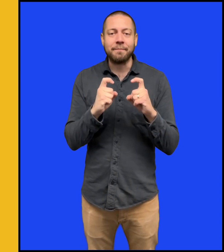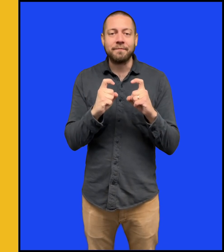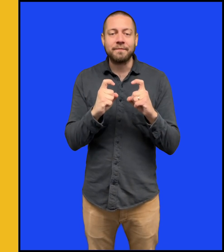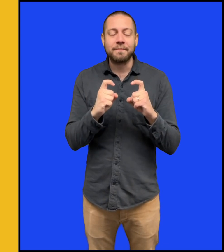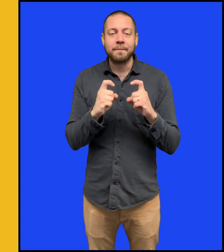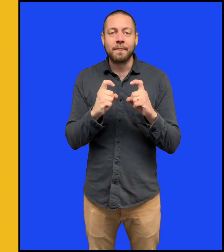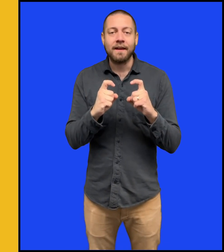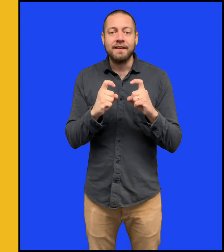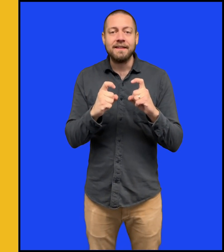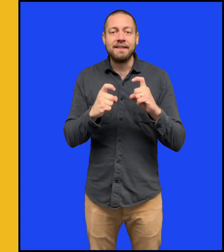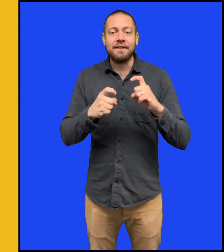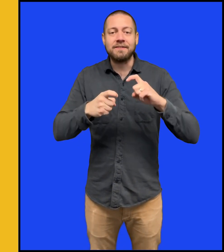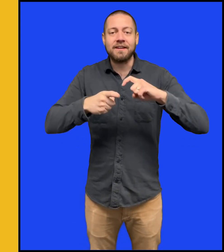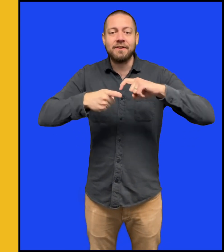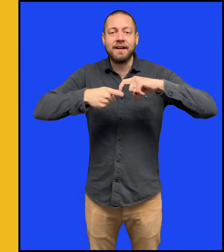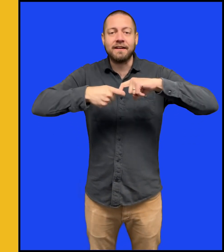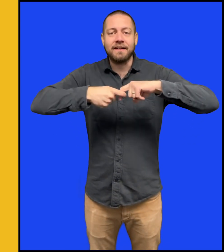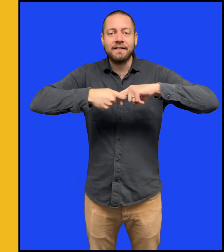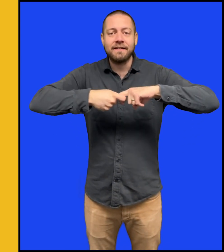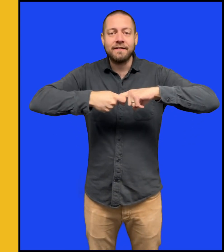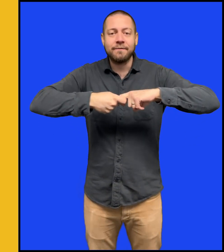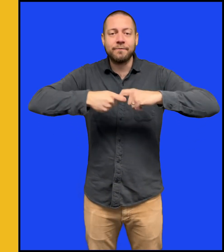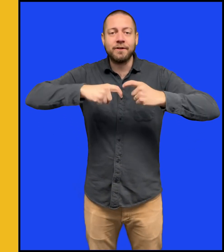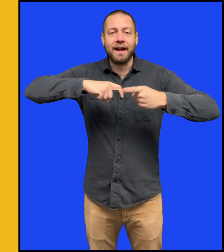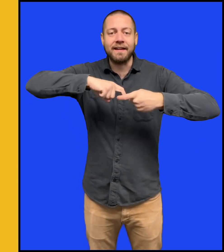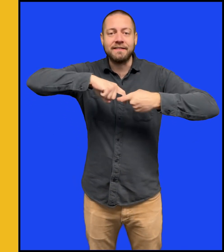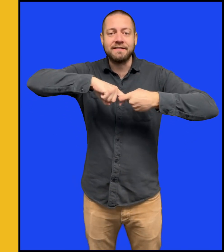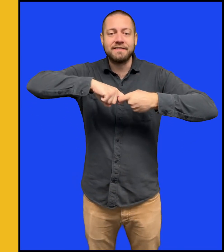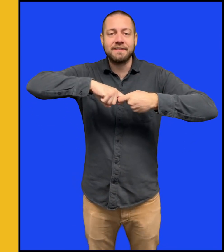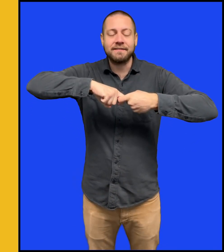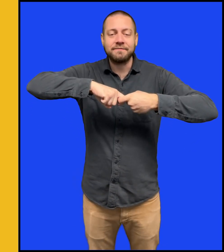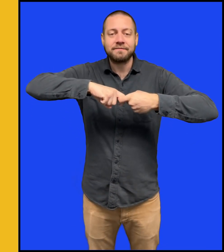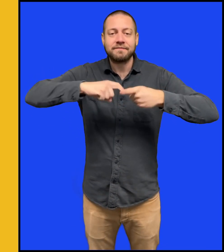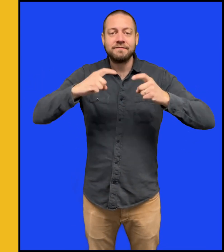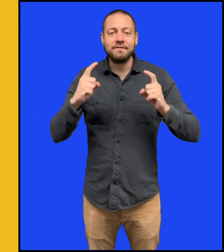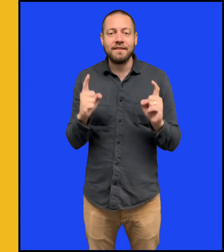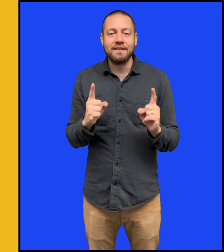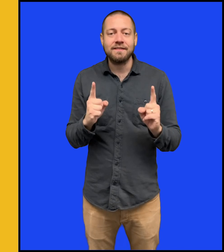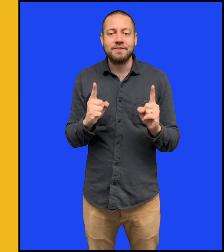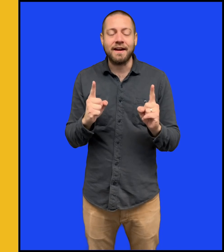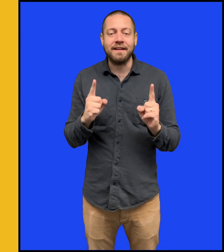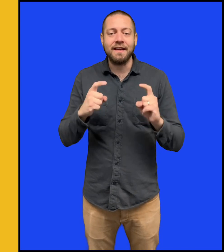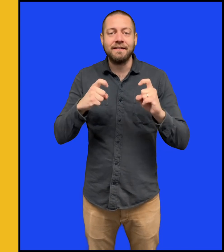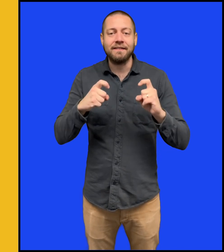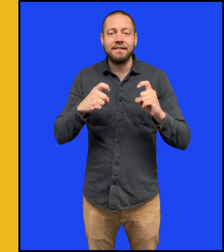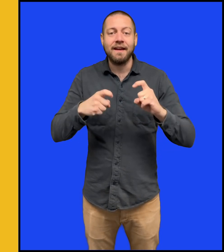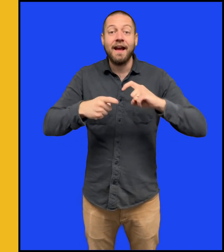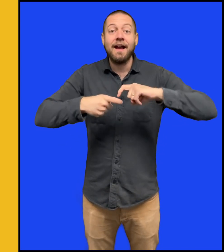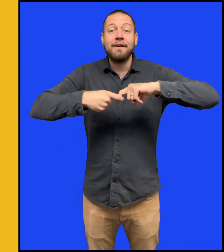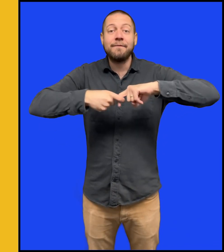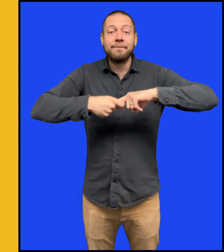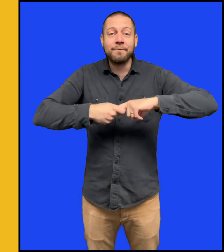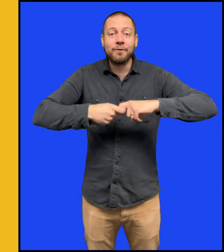curl them up, then they give each other a hug. Friends. Try it again.